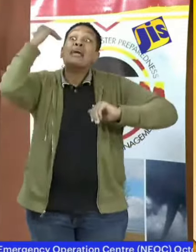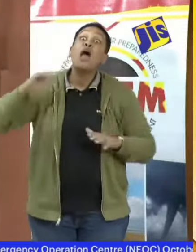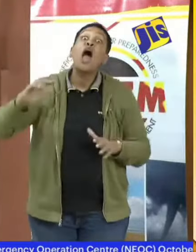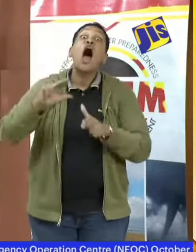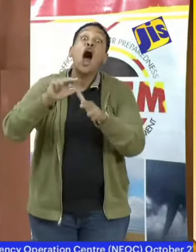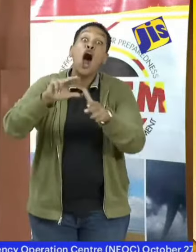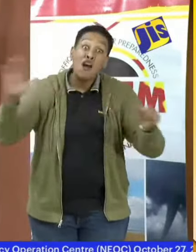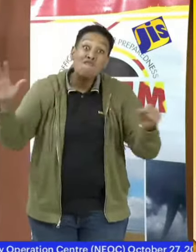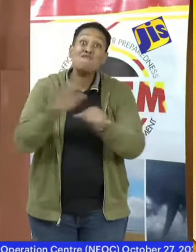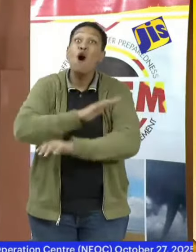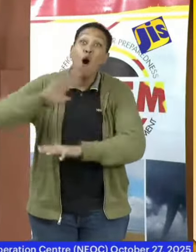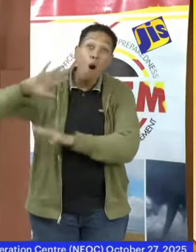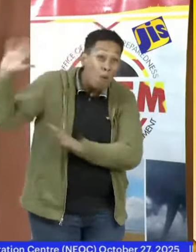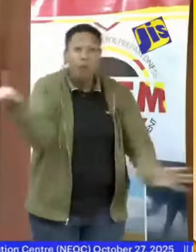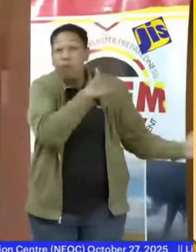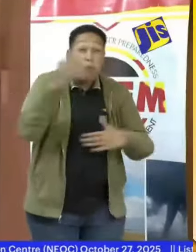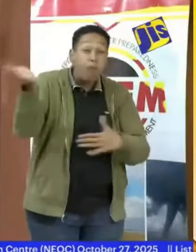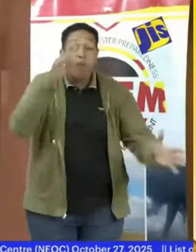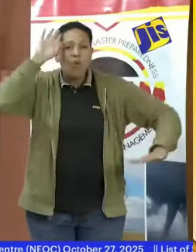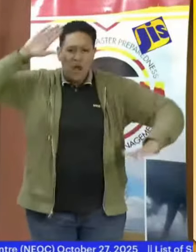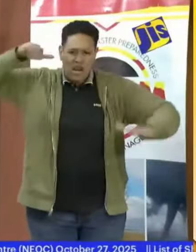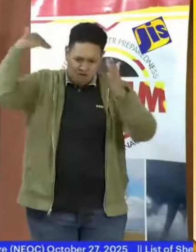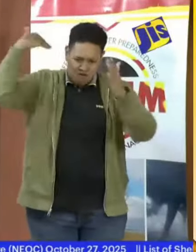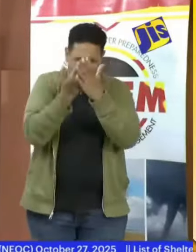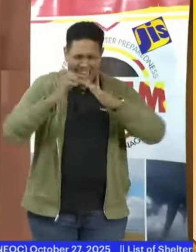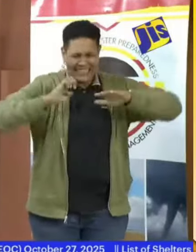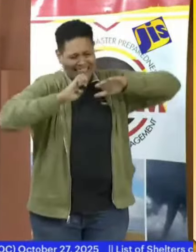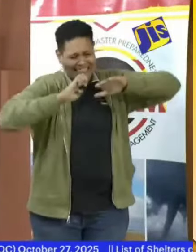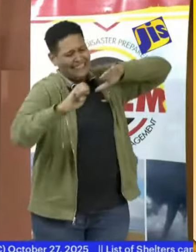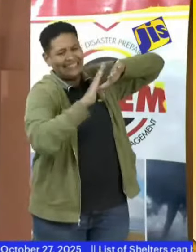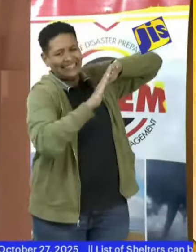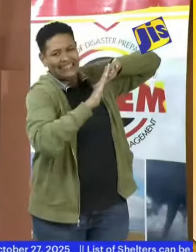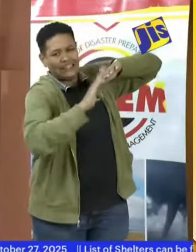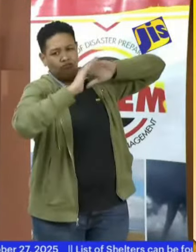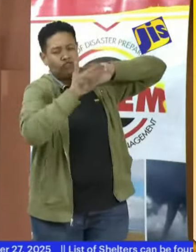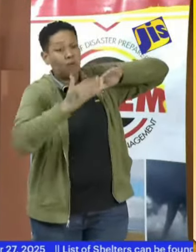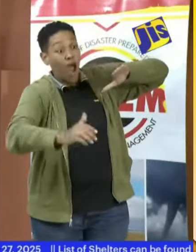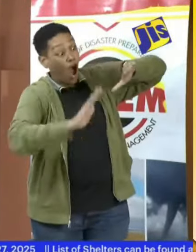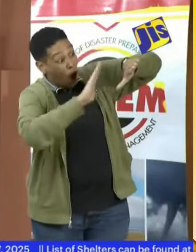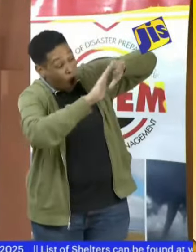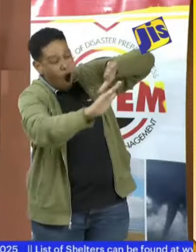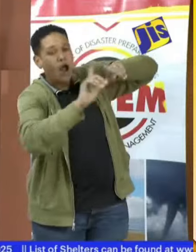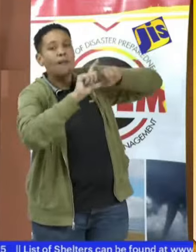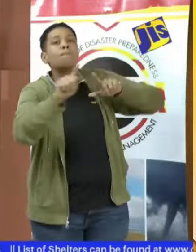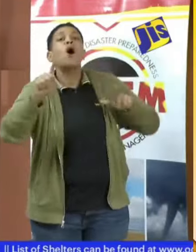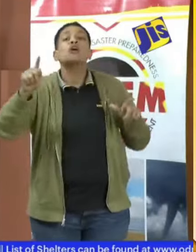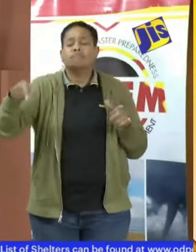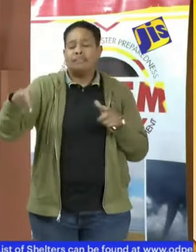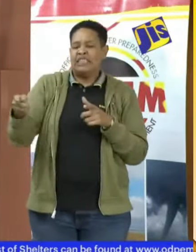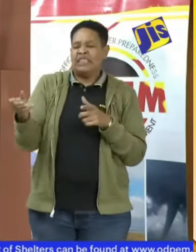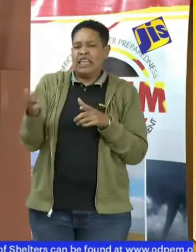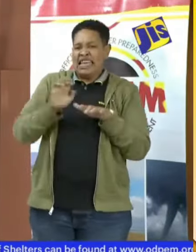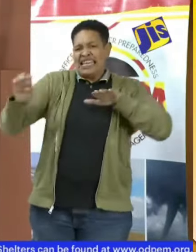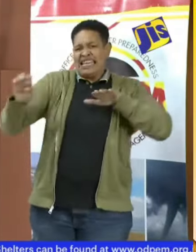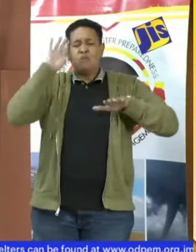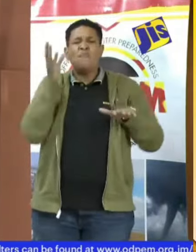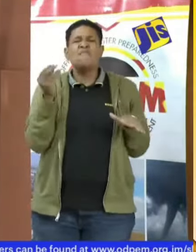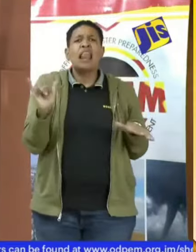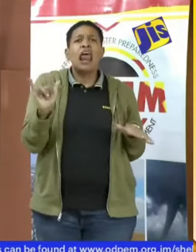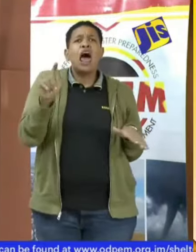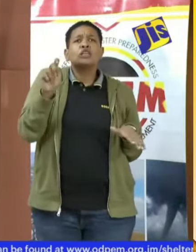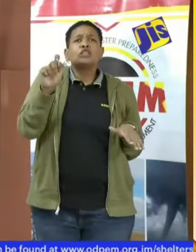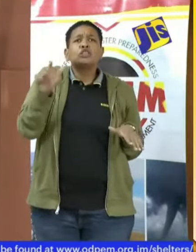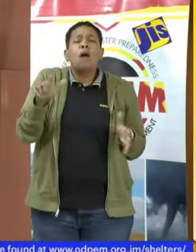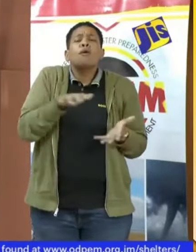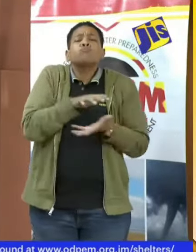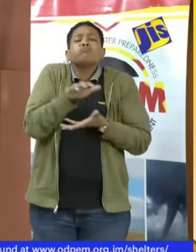winds will actually get all the way to the eastern end of the island, but tropical storm force winds will continue. The